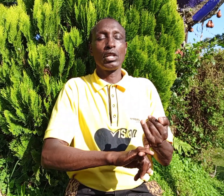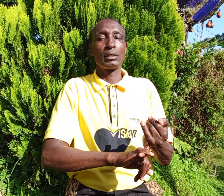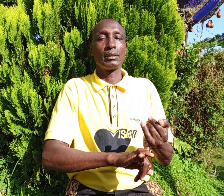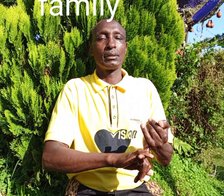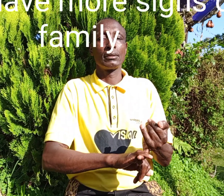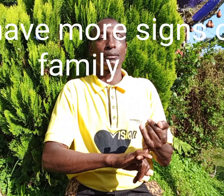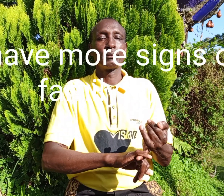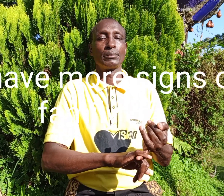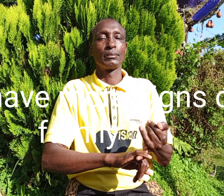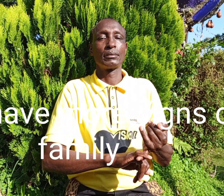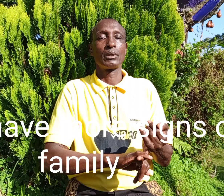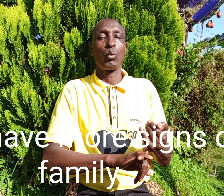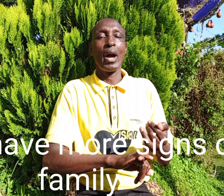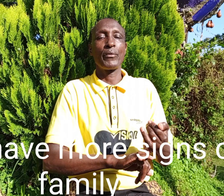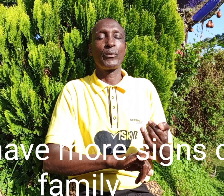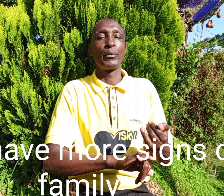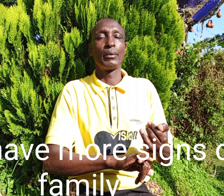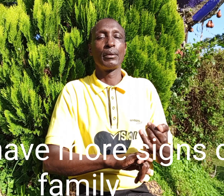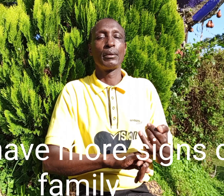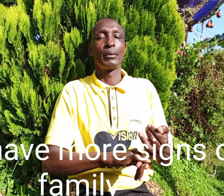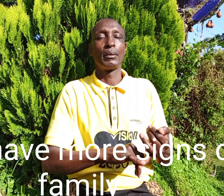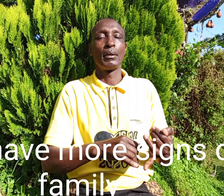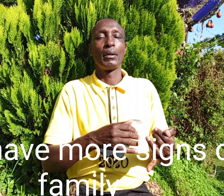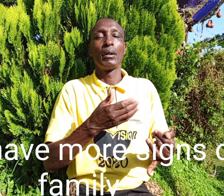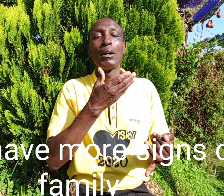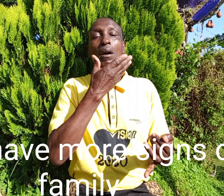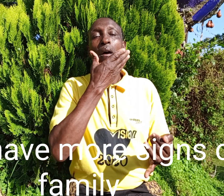Osotiot wife.